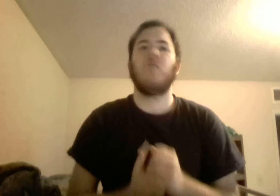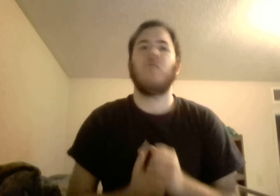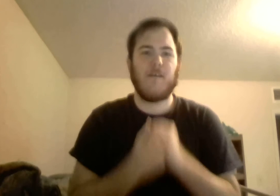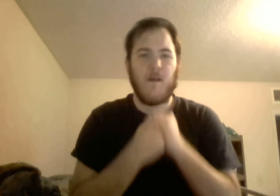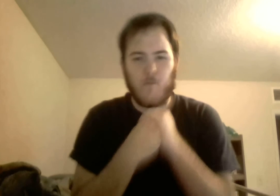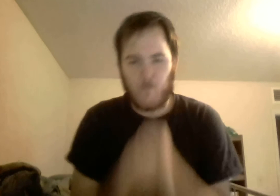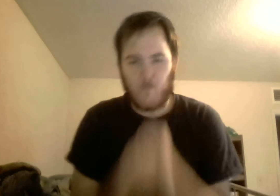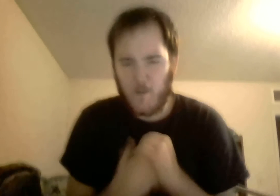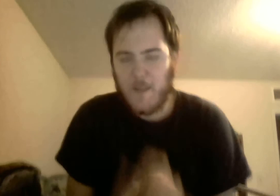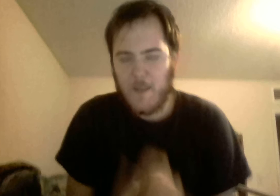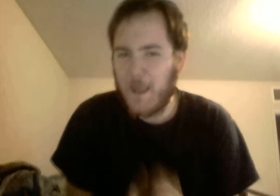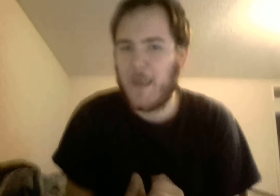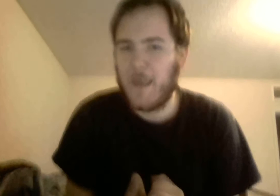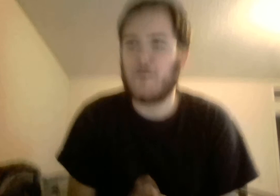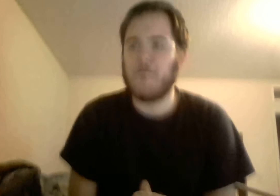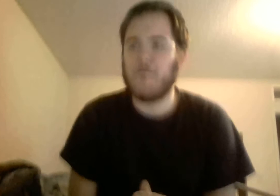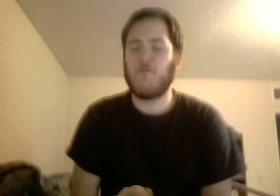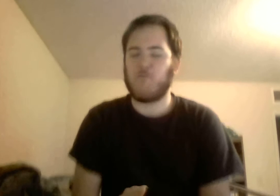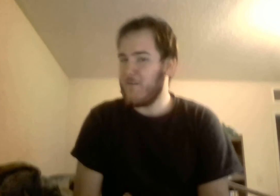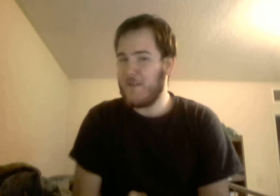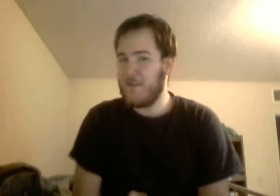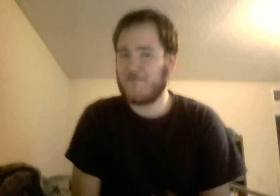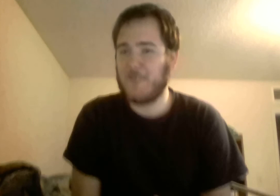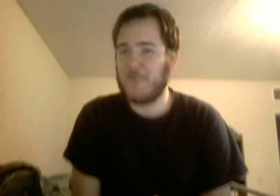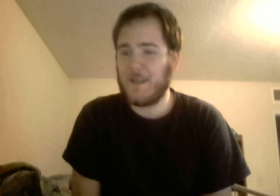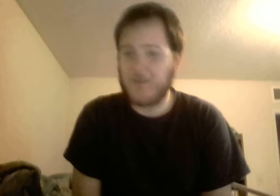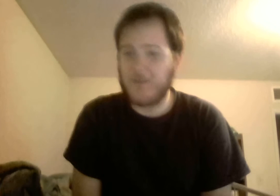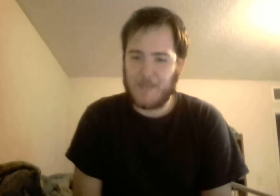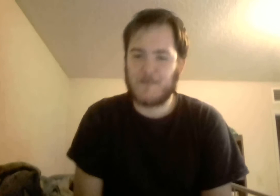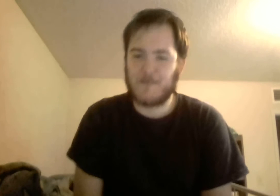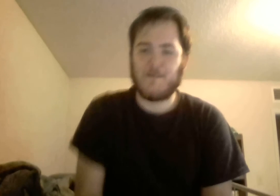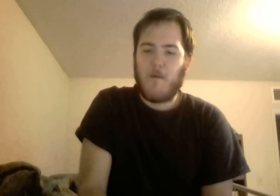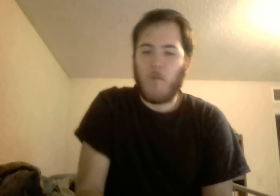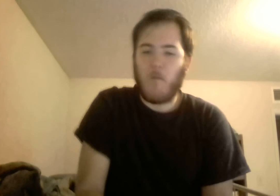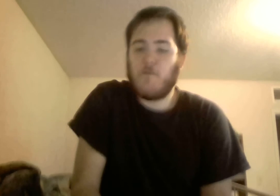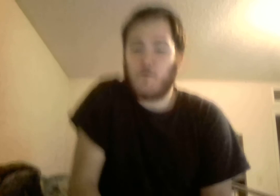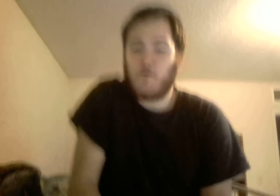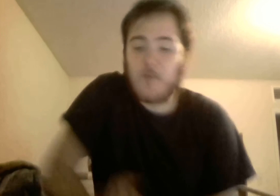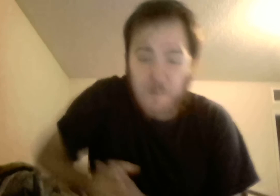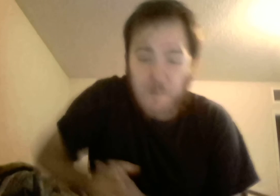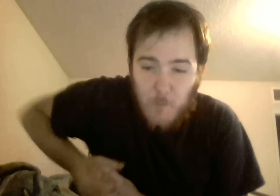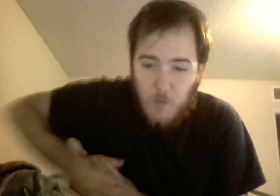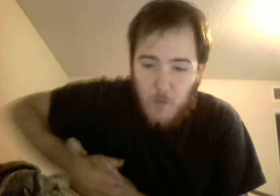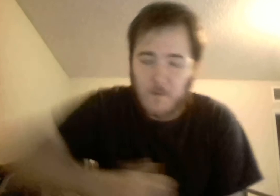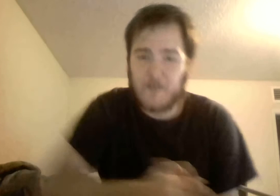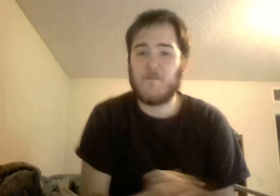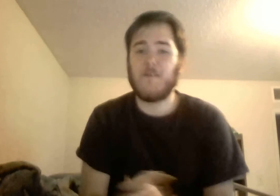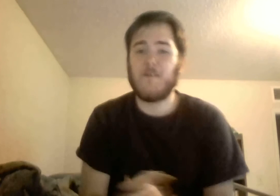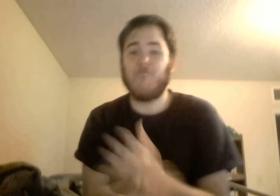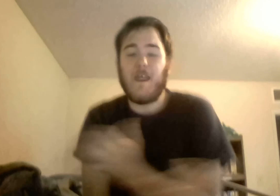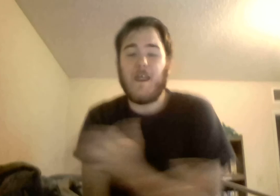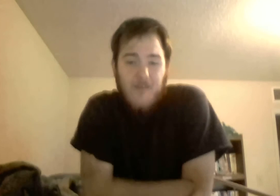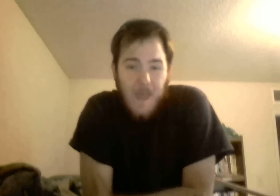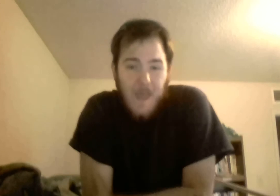one hand, the way they handle it was rather interesting and nice, and helped deliver a pretty good moral, and it will come and